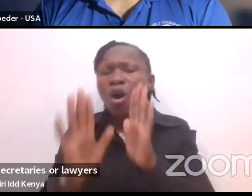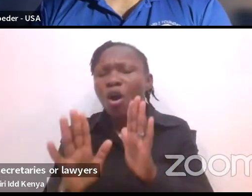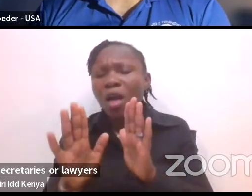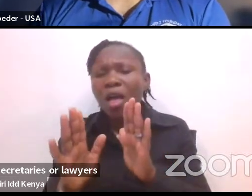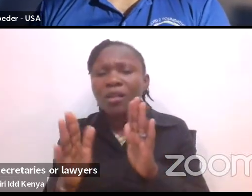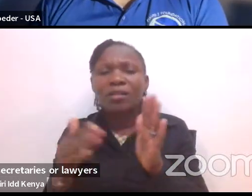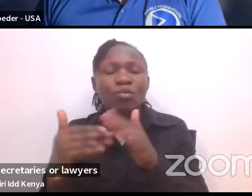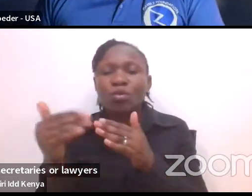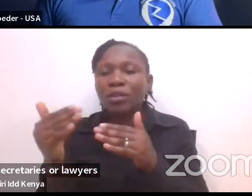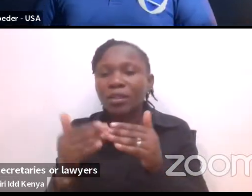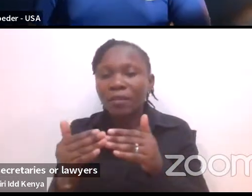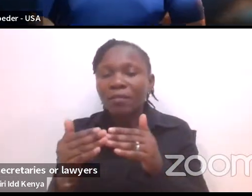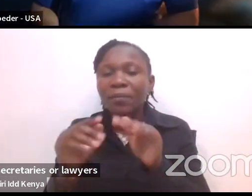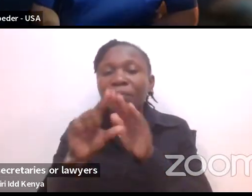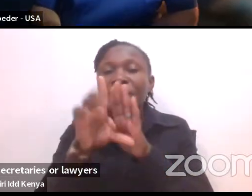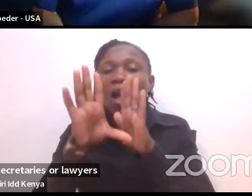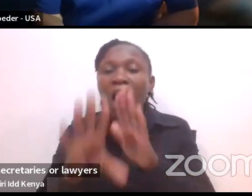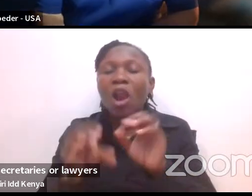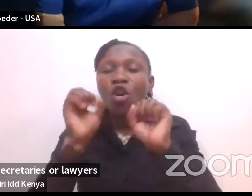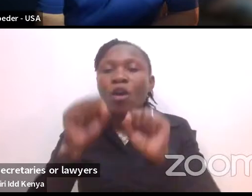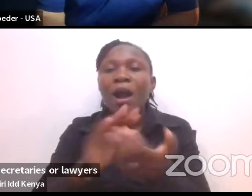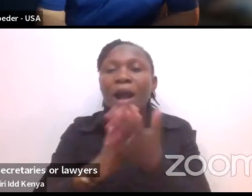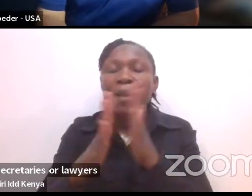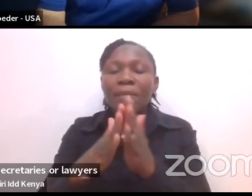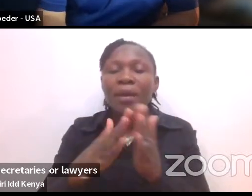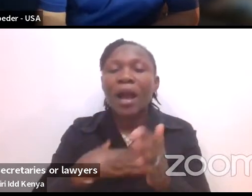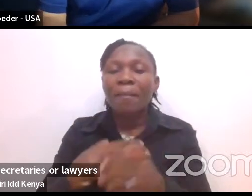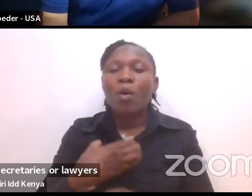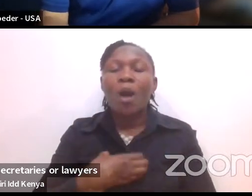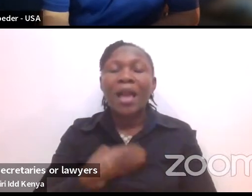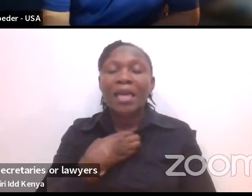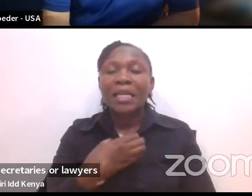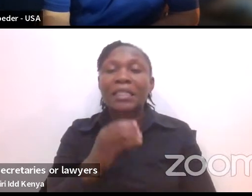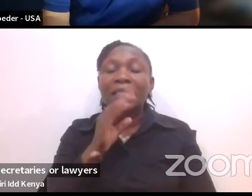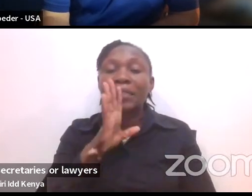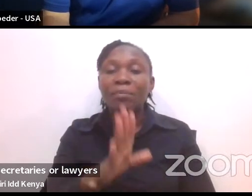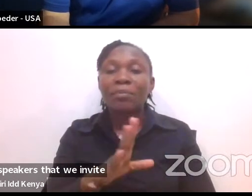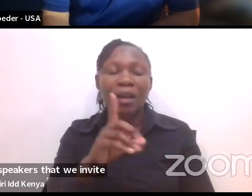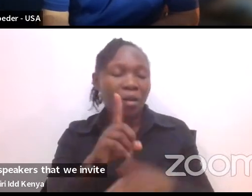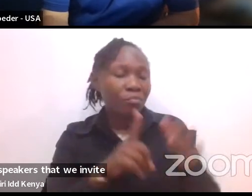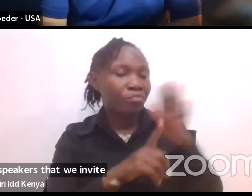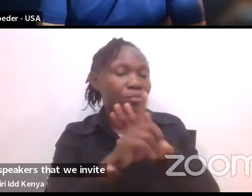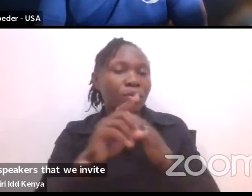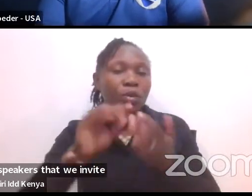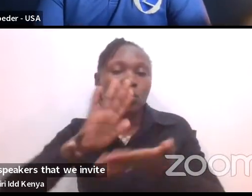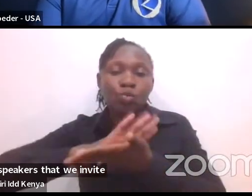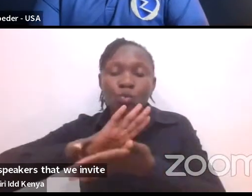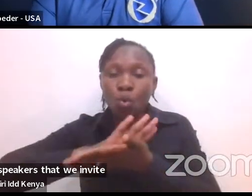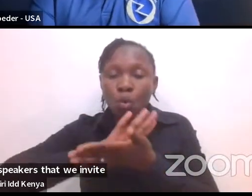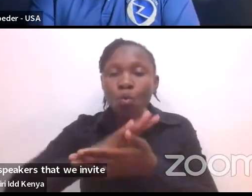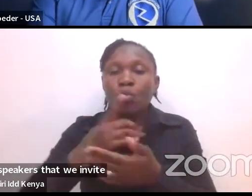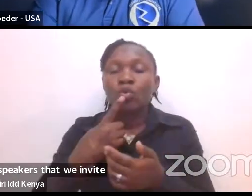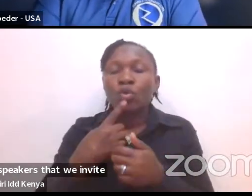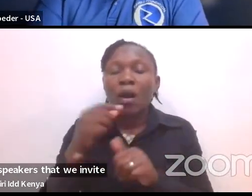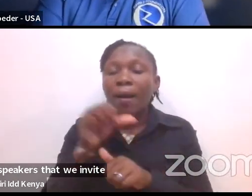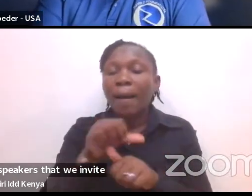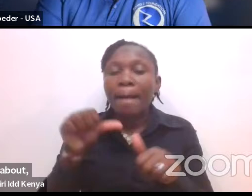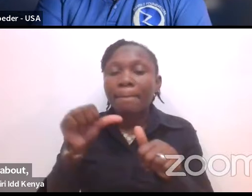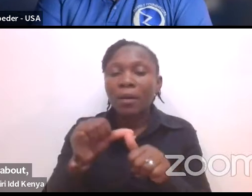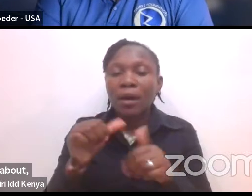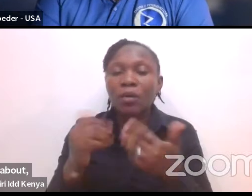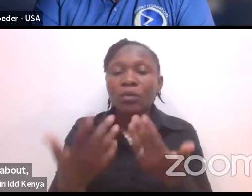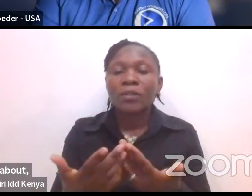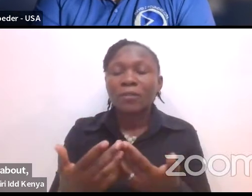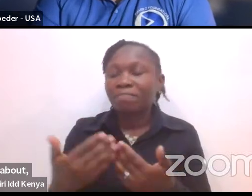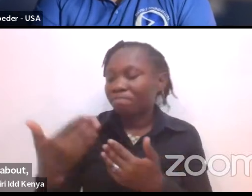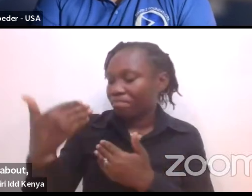be our guest speakers that we invite to the school to talk about, this is the